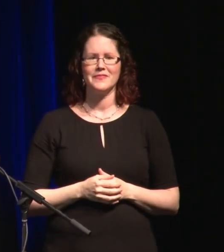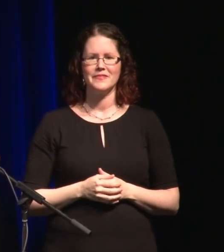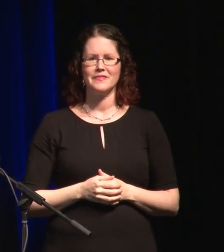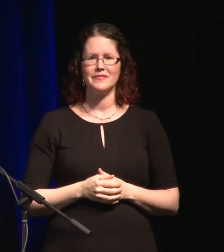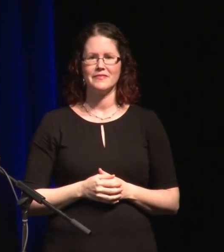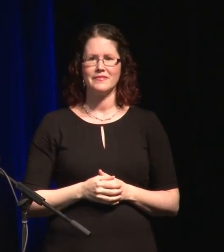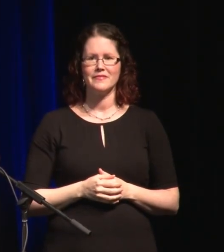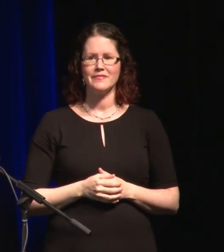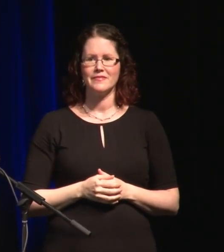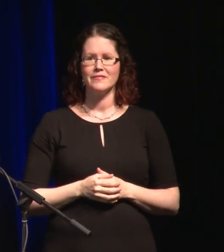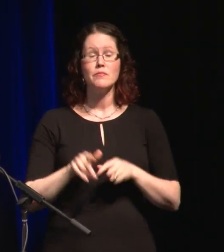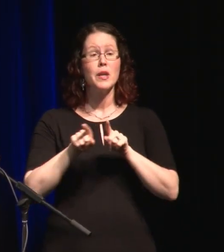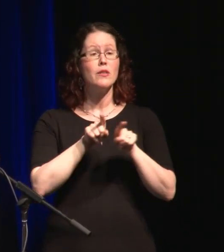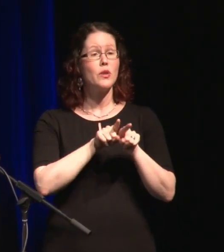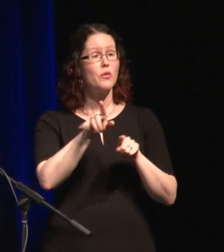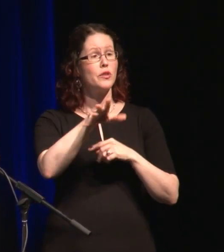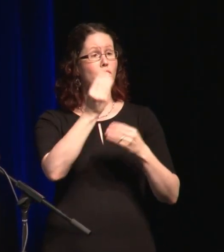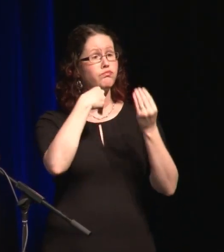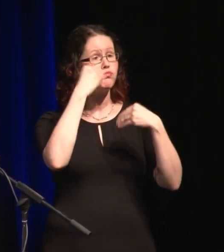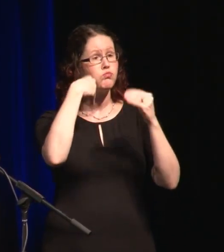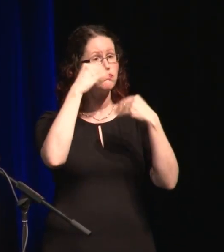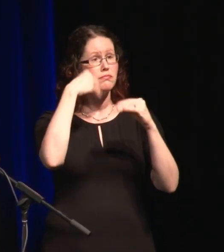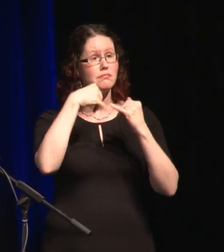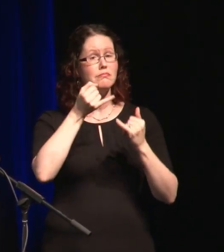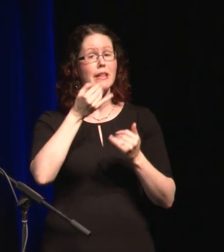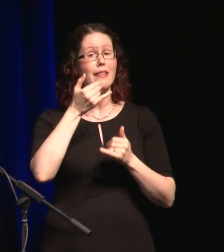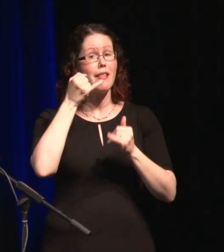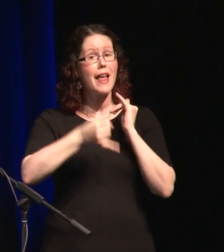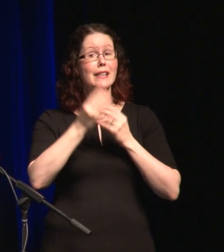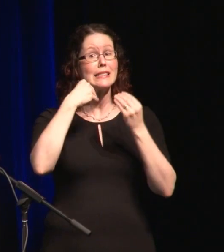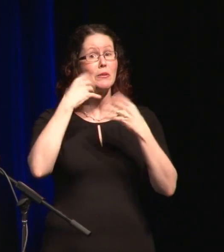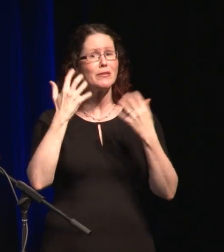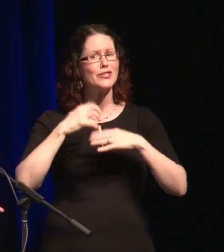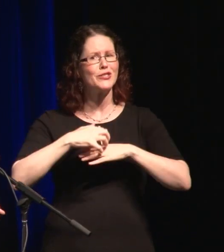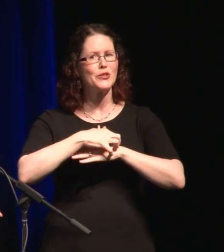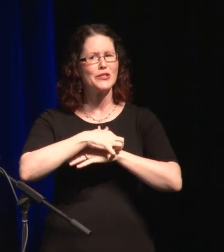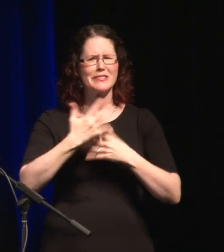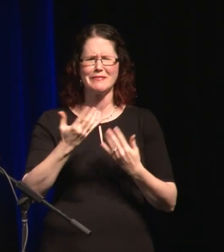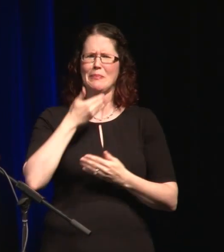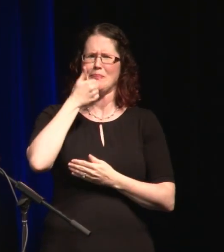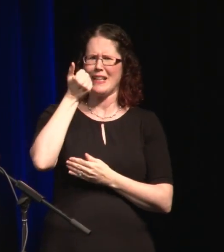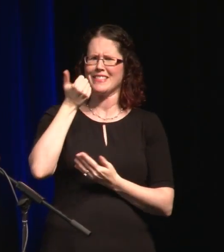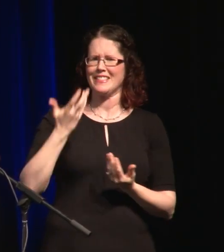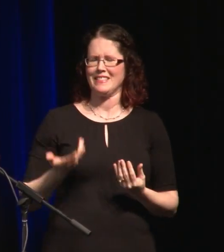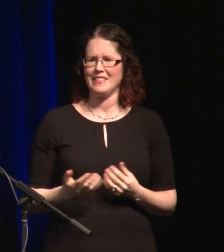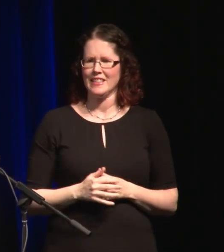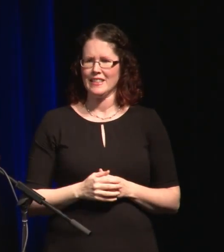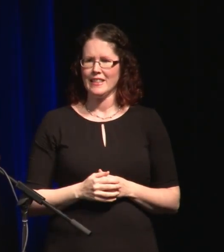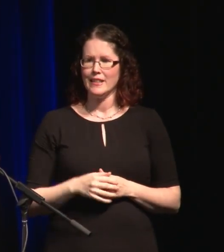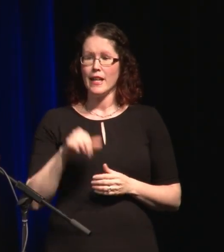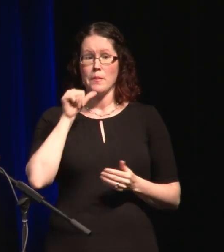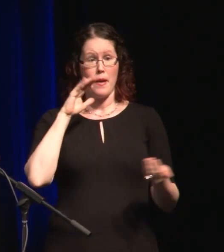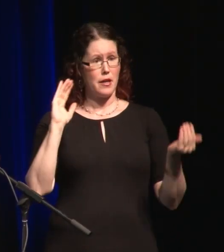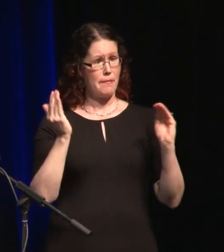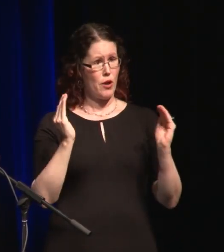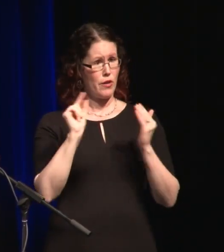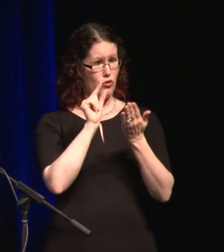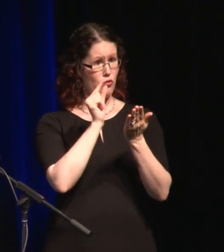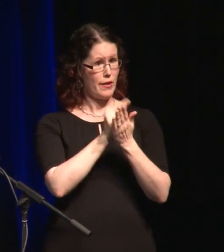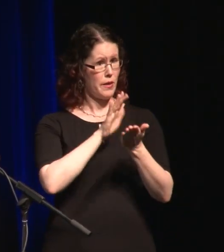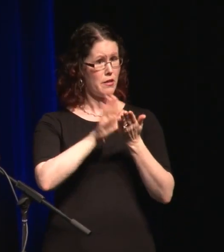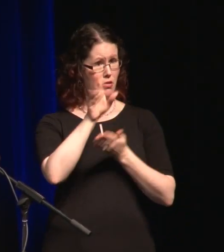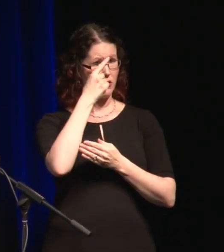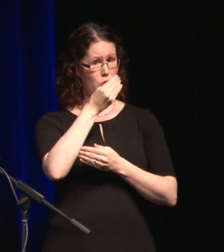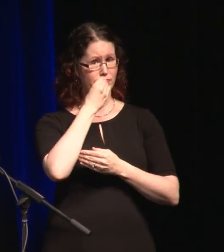How about when you eat all of your dinner and you save room for the best part, dessert? Now, I'm not comparing graduating college to